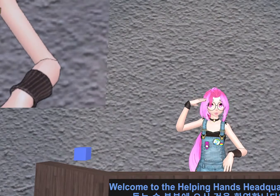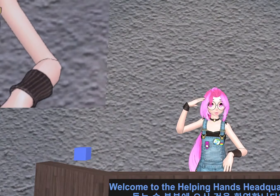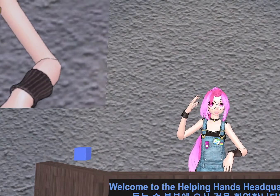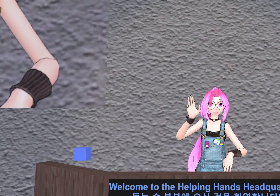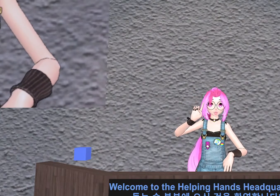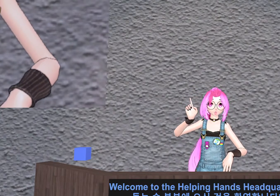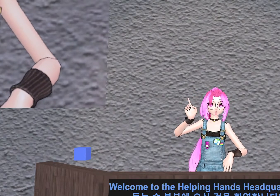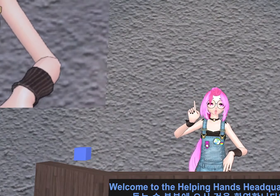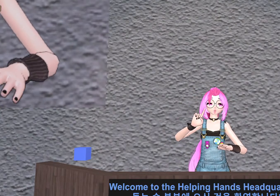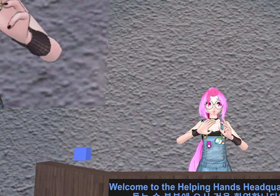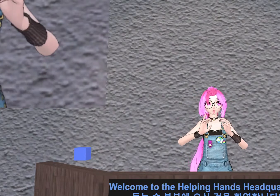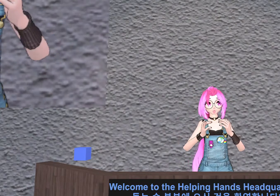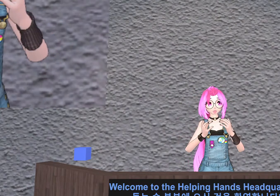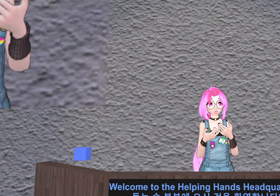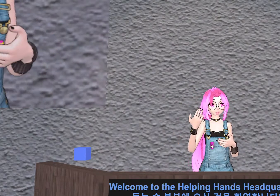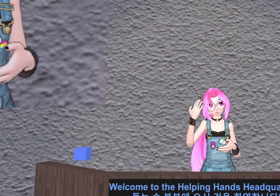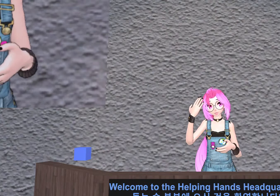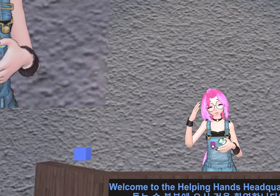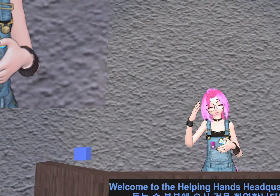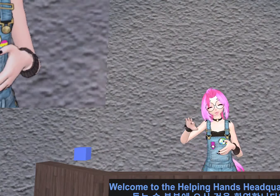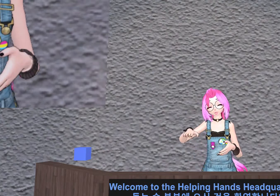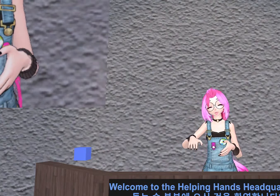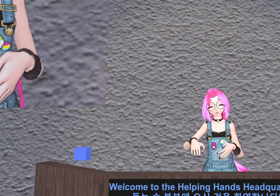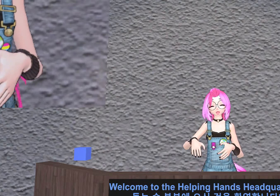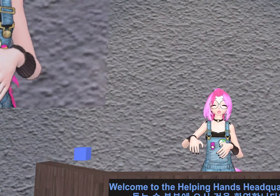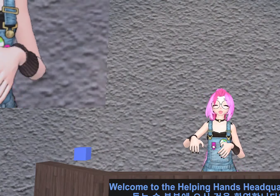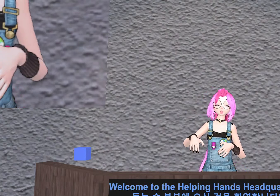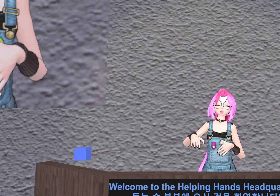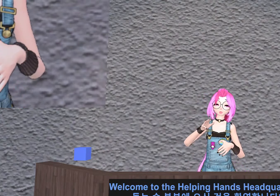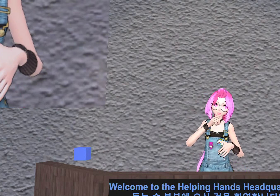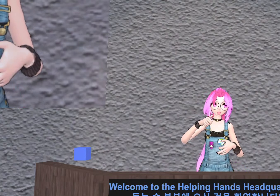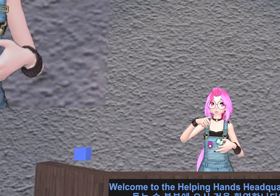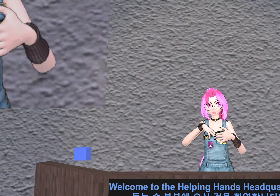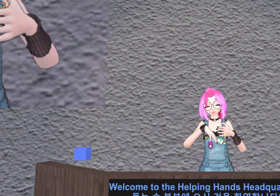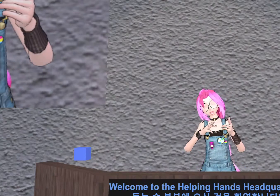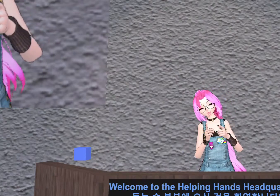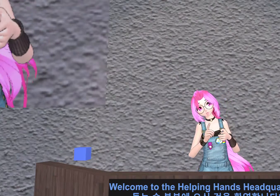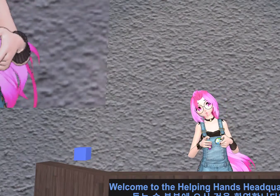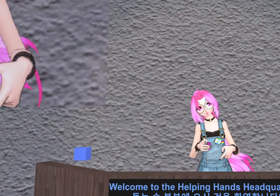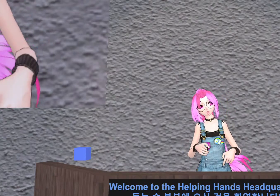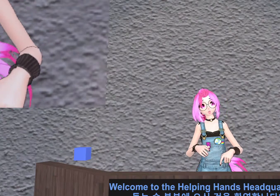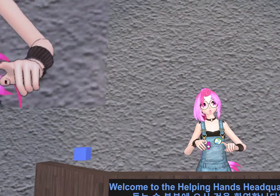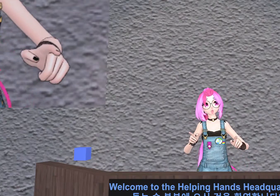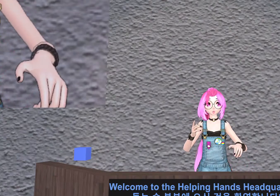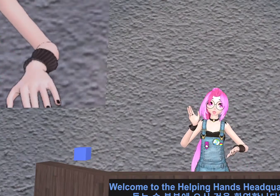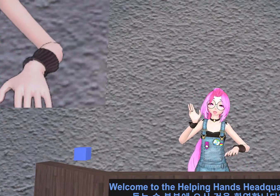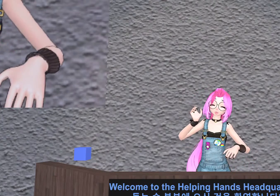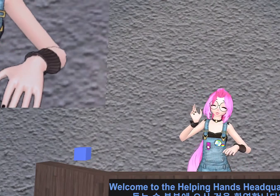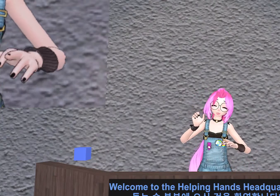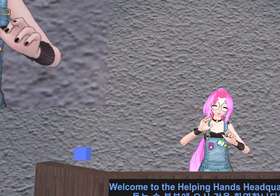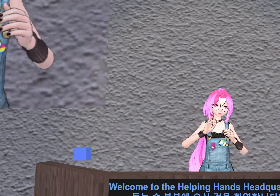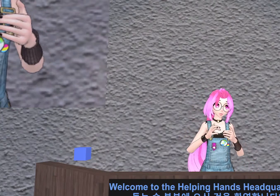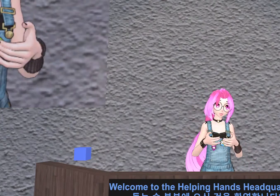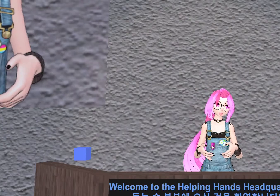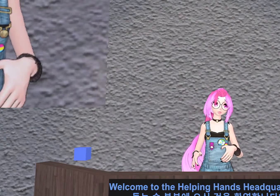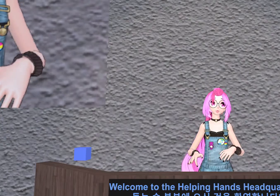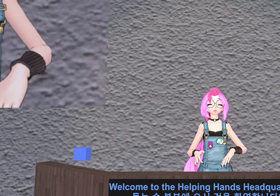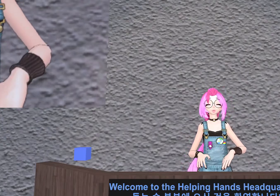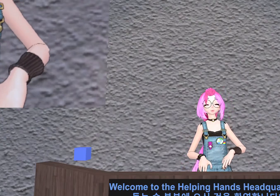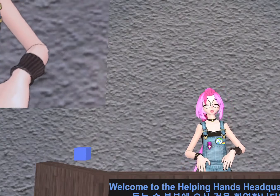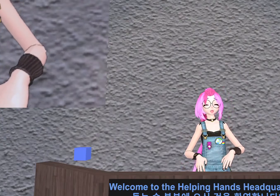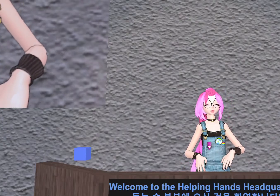do you guys know where class is? Because I don't. I'm not in the Discord, but I heard that